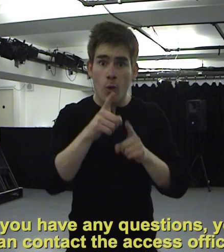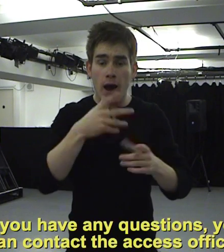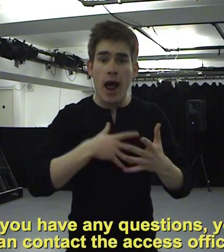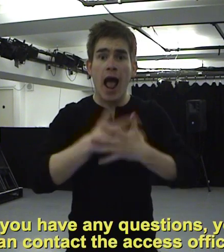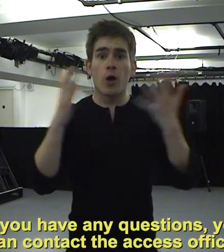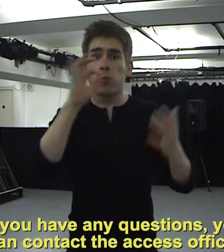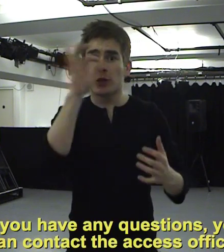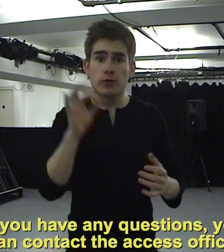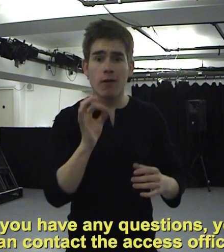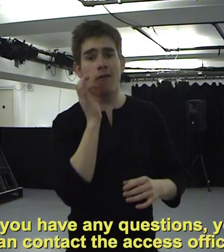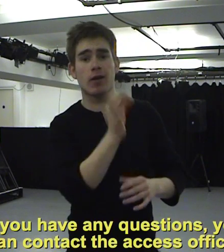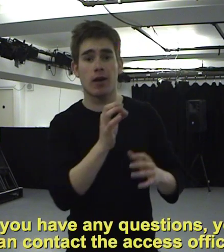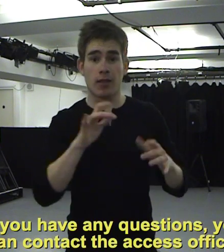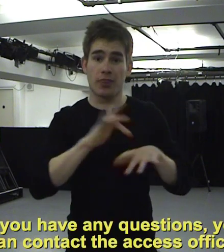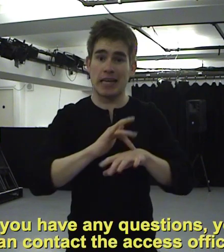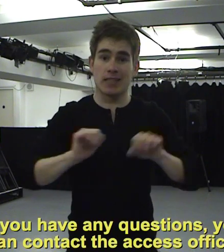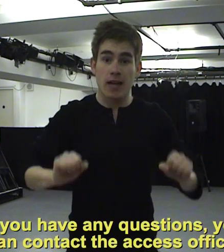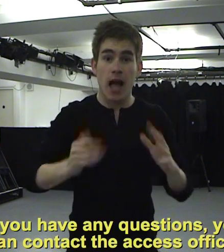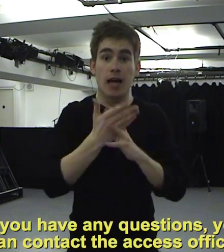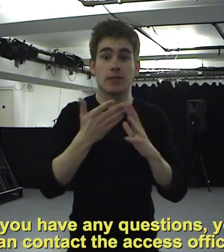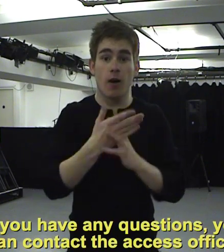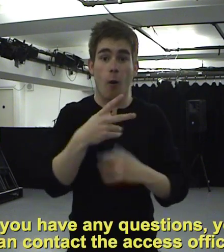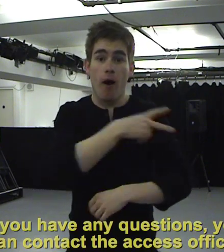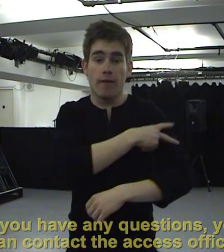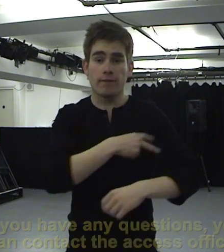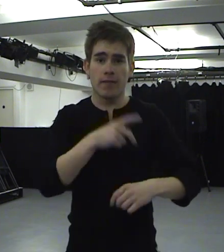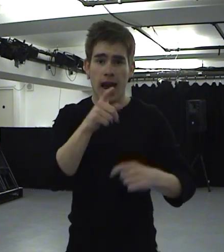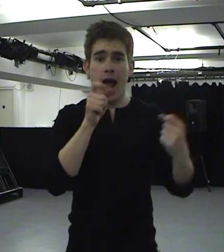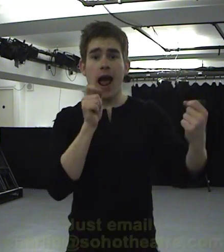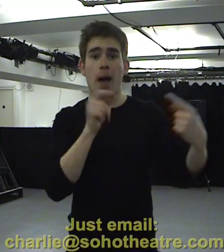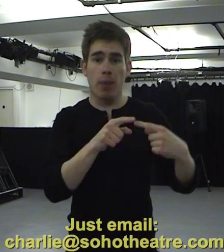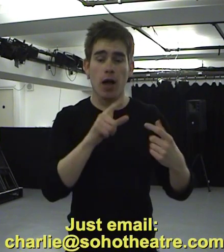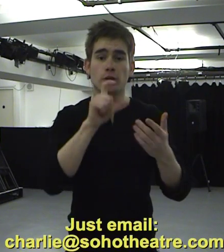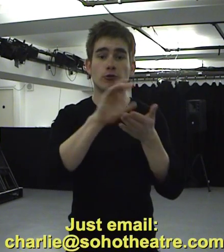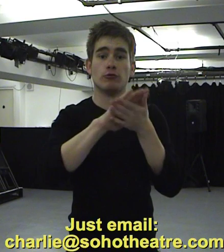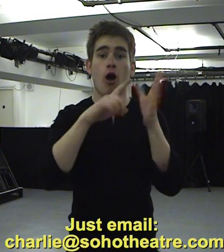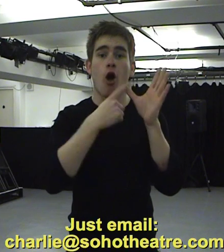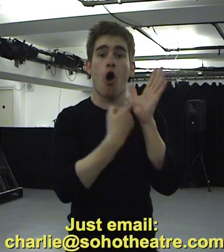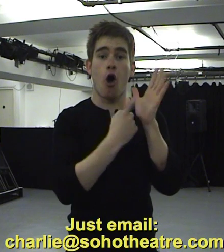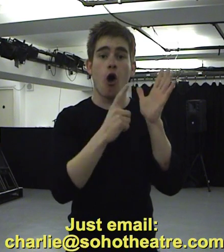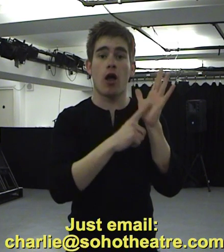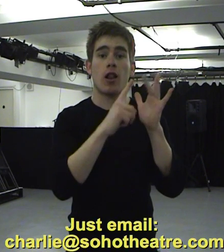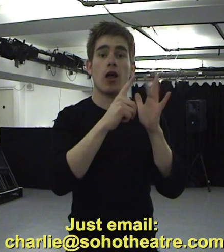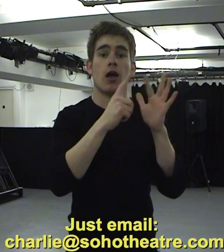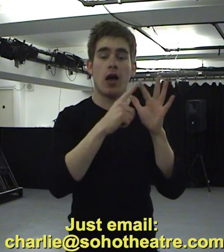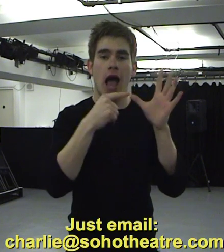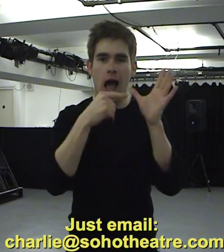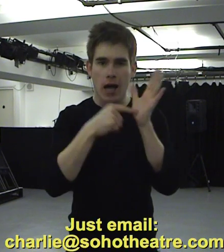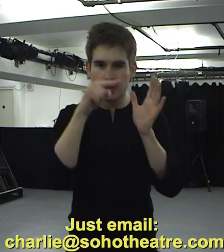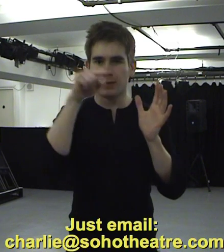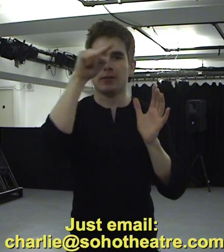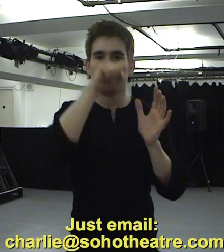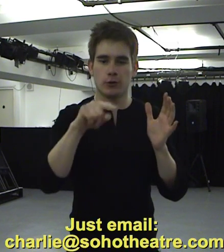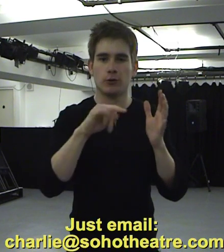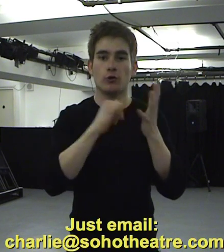If you have any questions, you can contact the access officer Just email charlie at sohotheatre.com